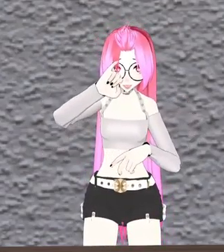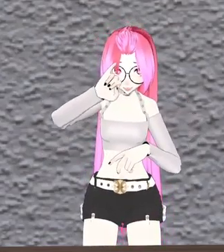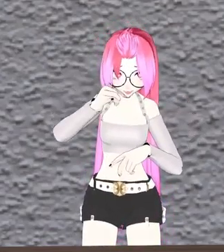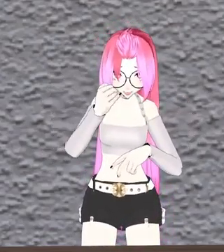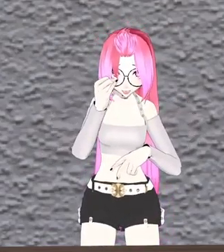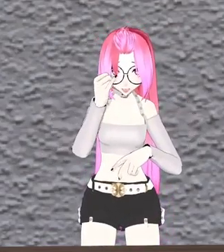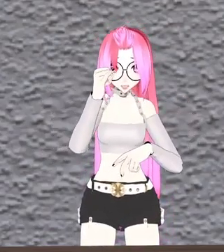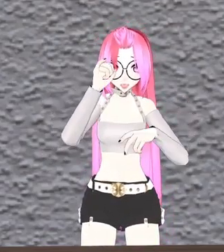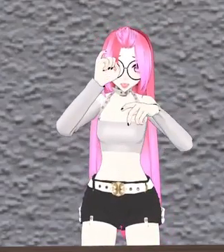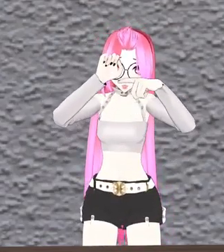is